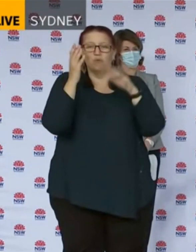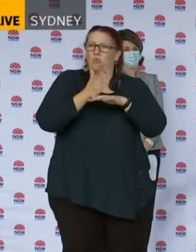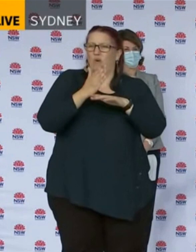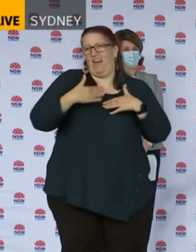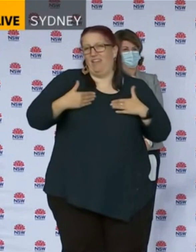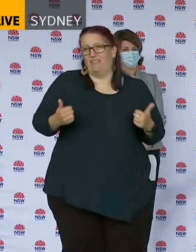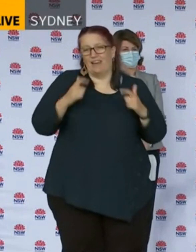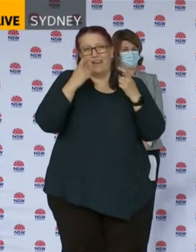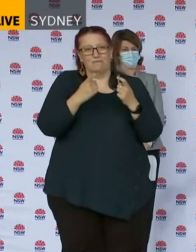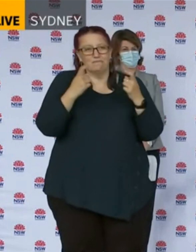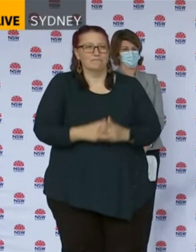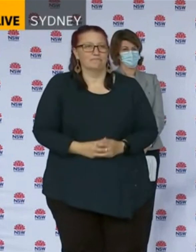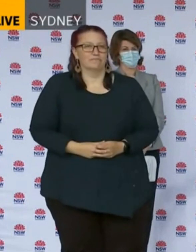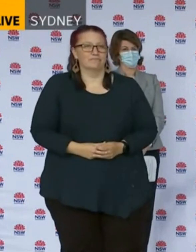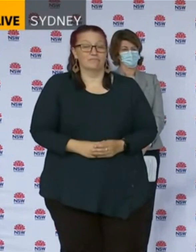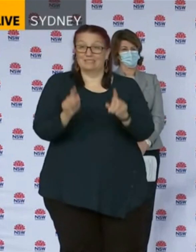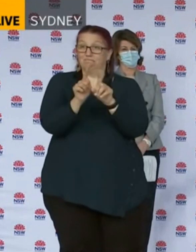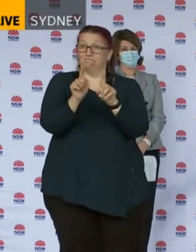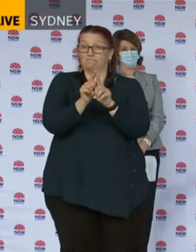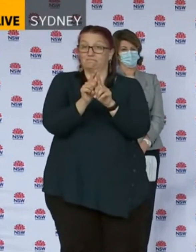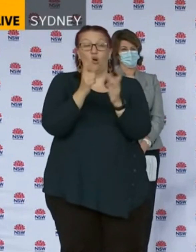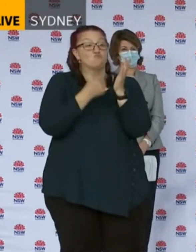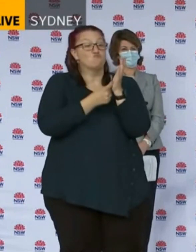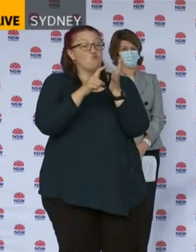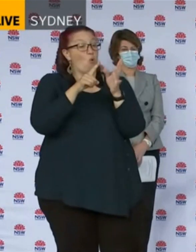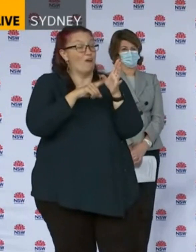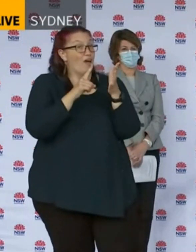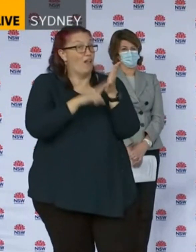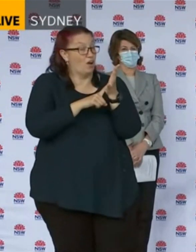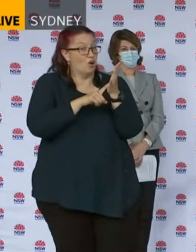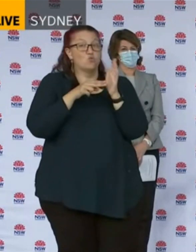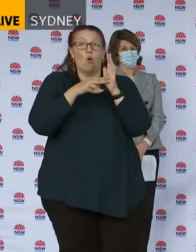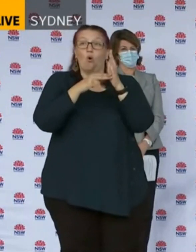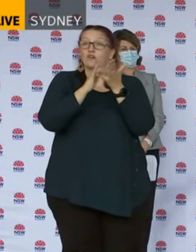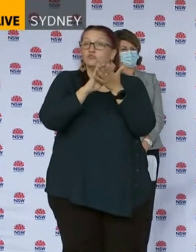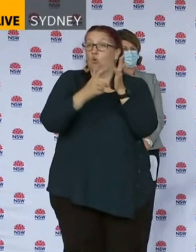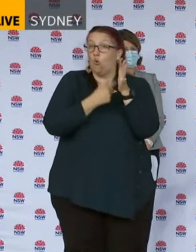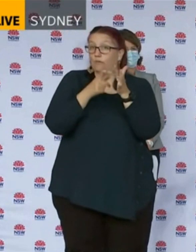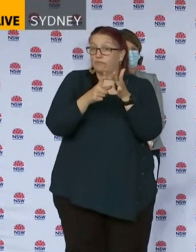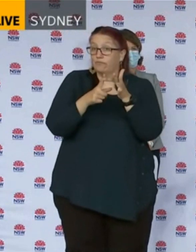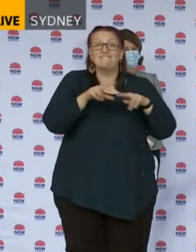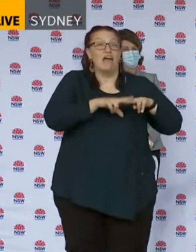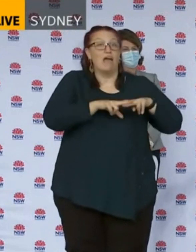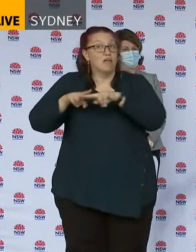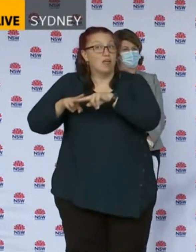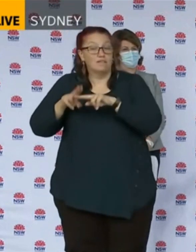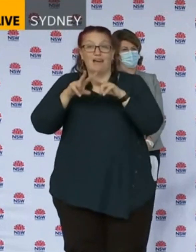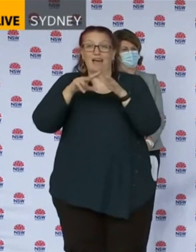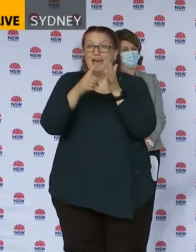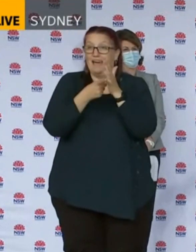similar places to her. She works at Royal North Shore, Fairfield Hospitals and the Royal